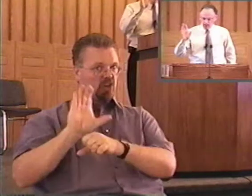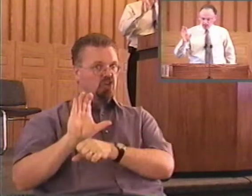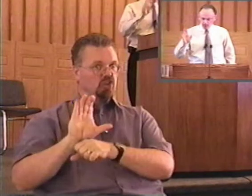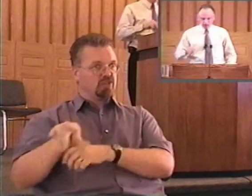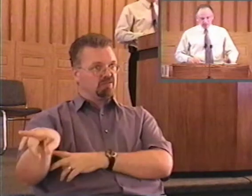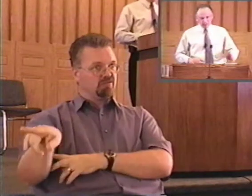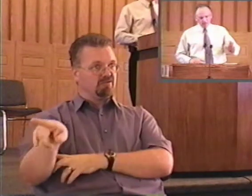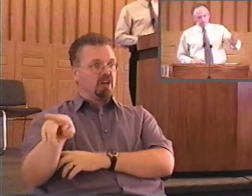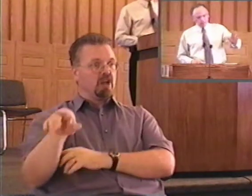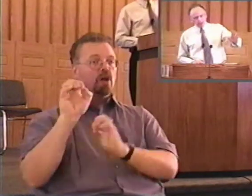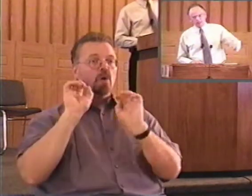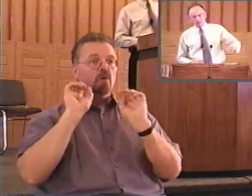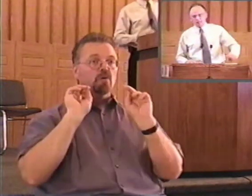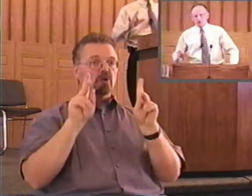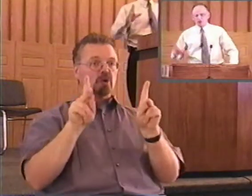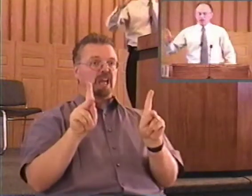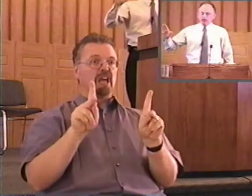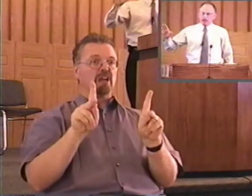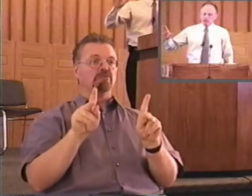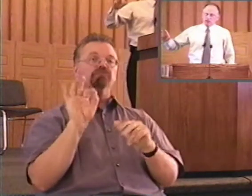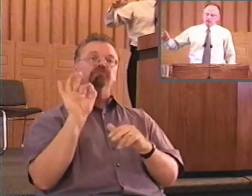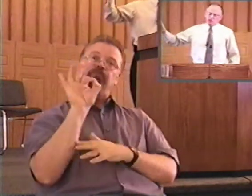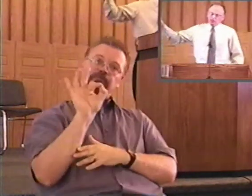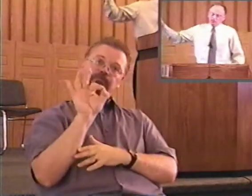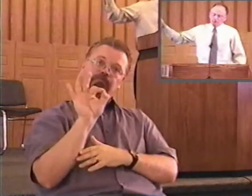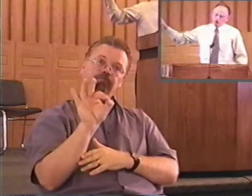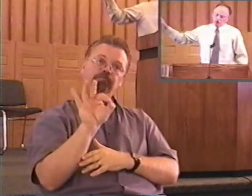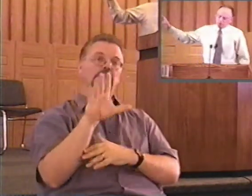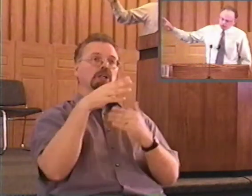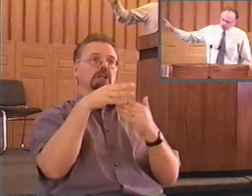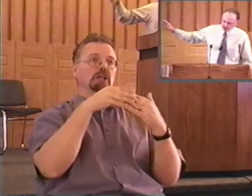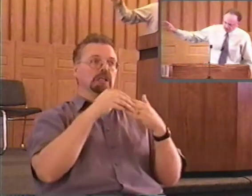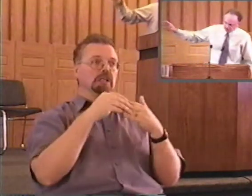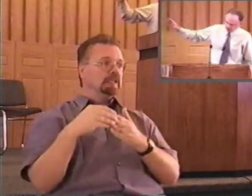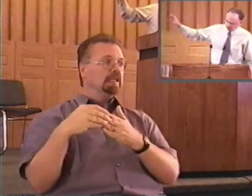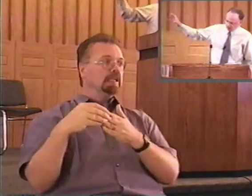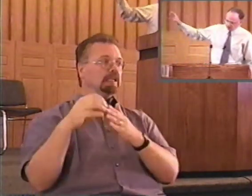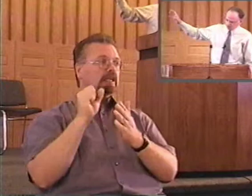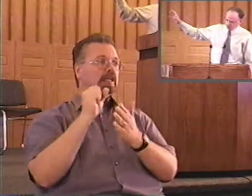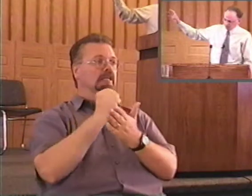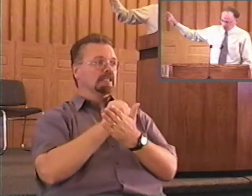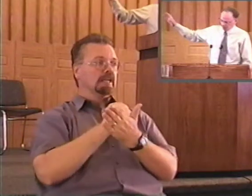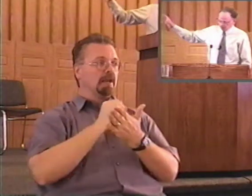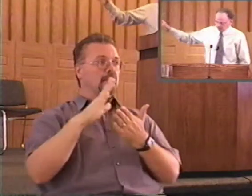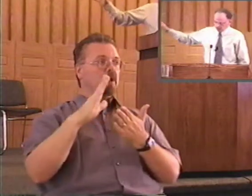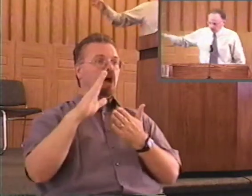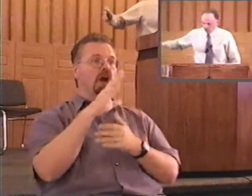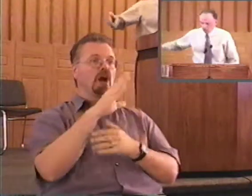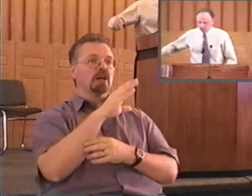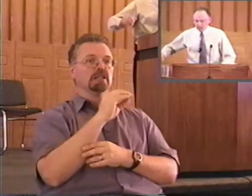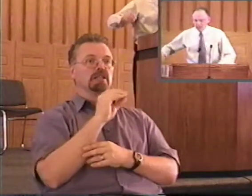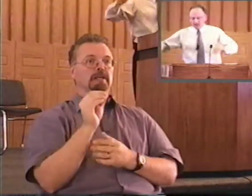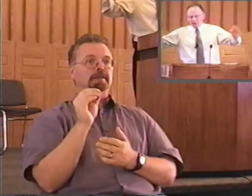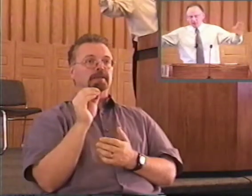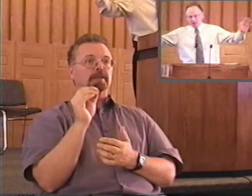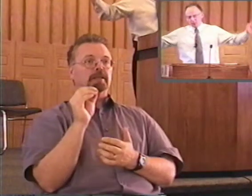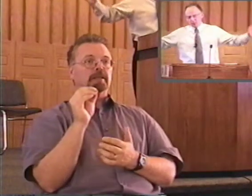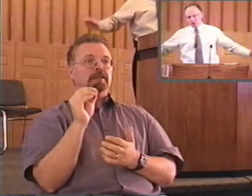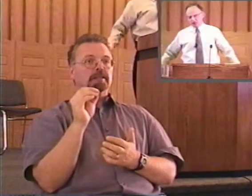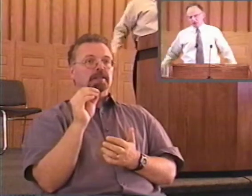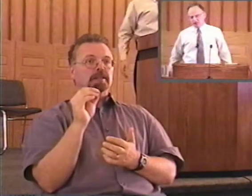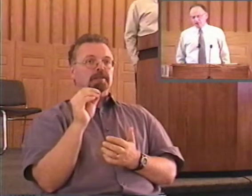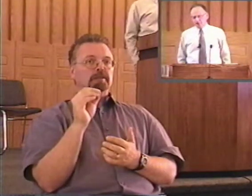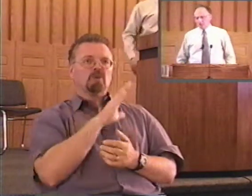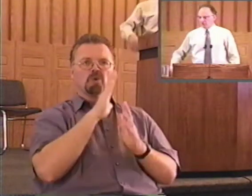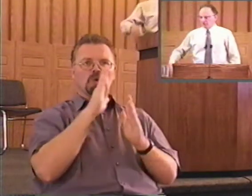okay. It was okay to preach. It was okay to lead these seminars, which this fellow did, Billy Graham's son-in-law. Lead